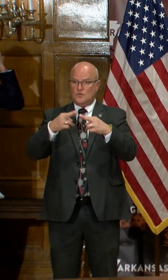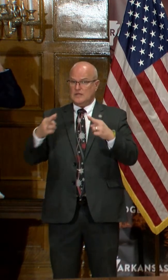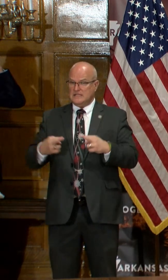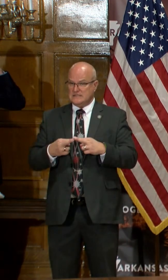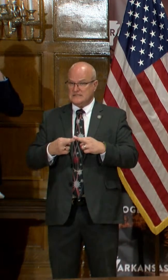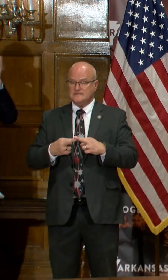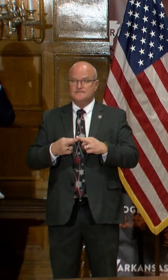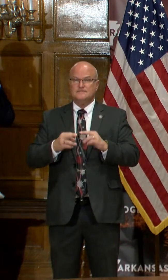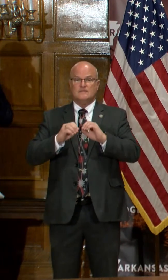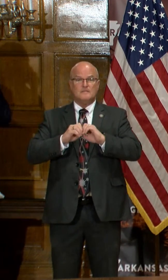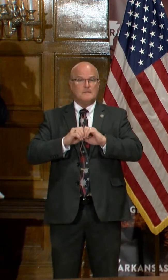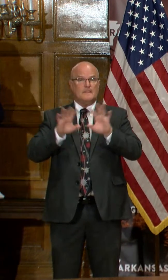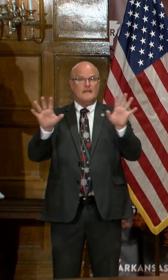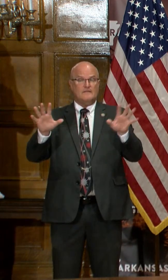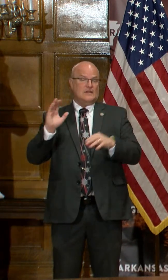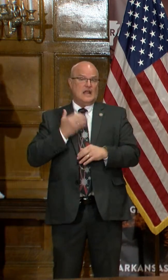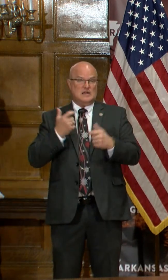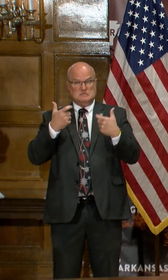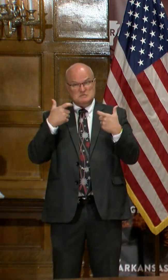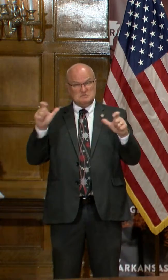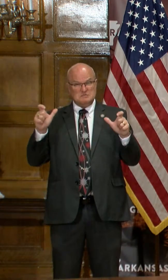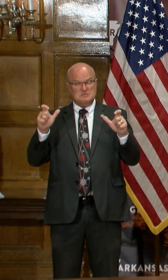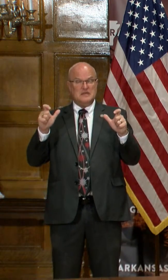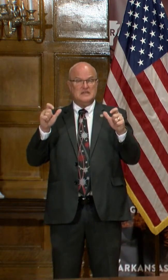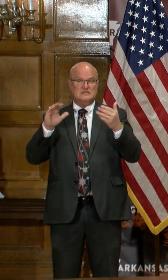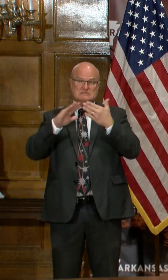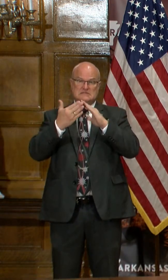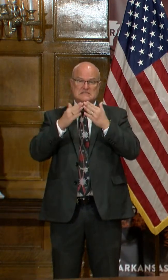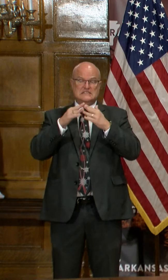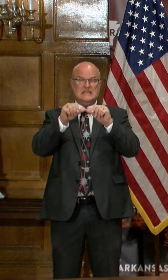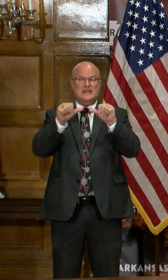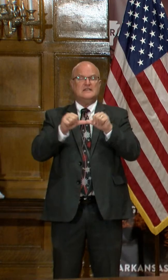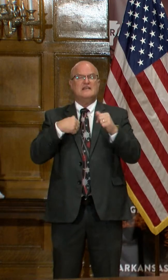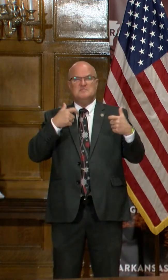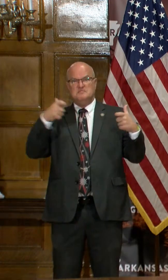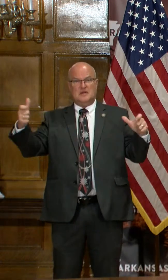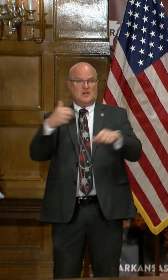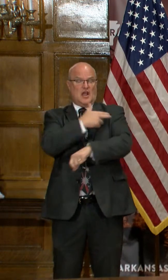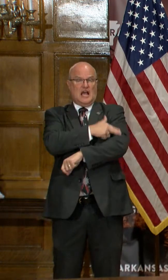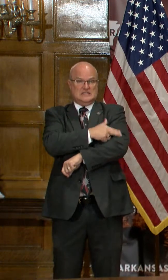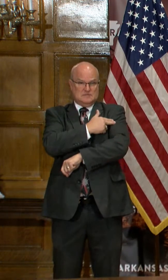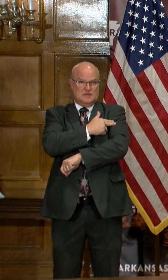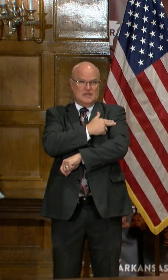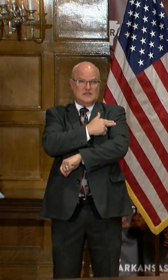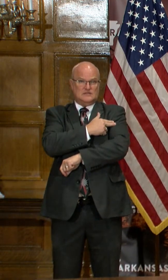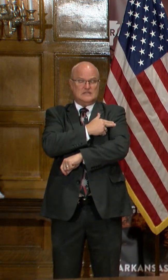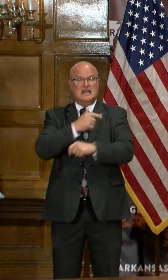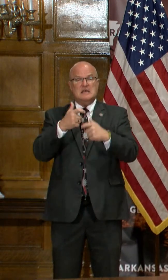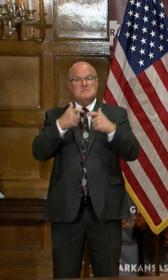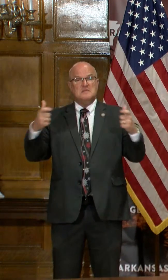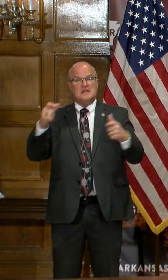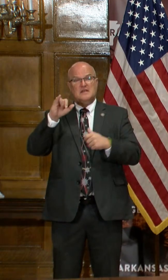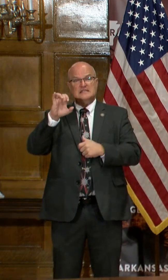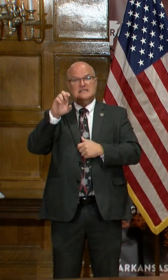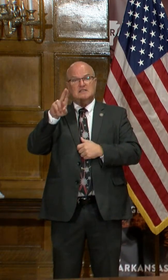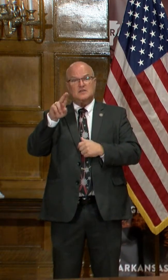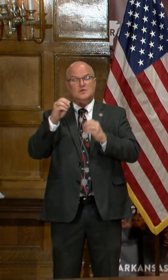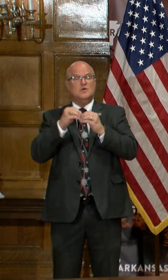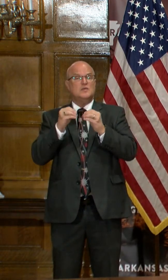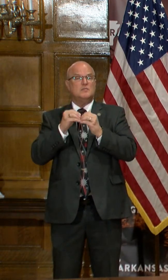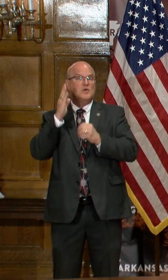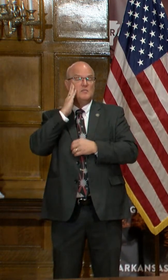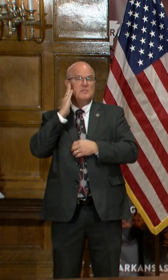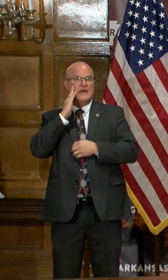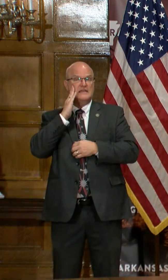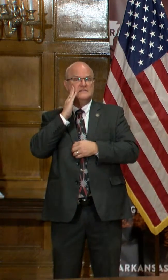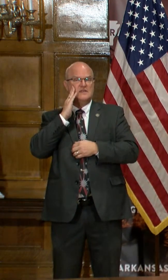Obviously, our bigger metropolitan areas have bigger hospitals, and thus they have bigger ICUs with more beds, and so the percentage